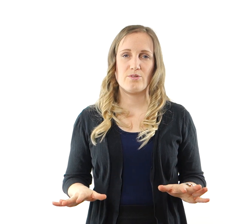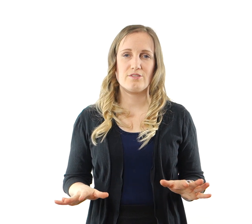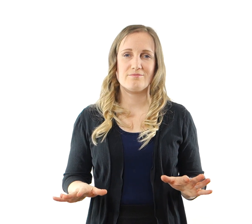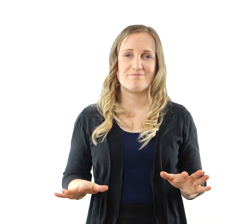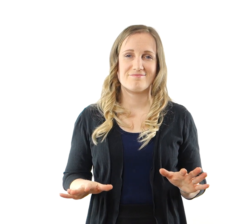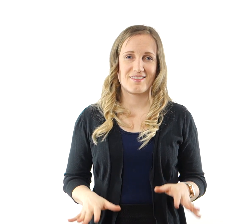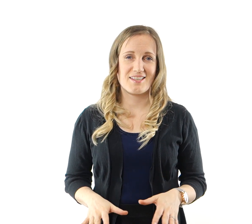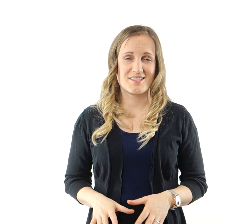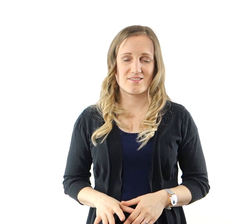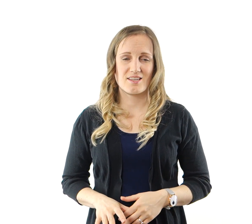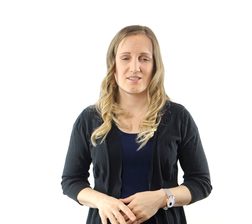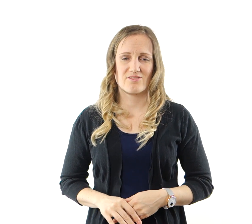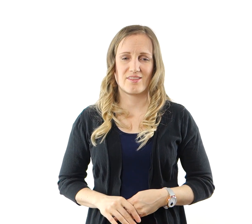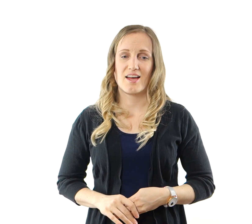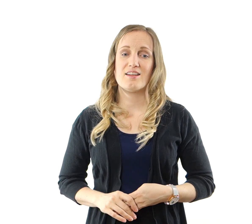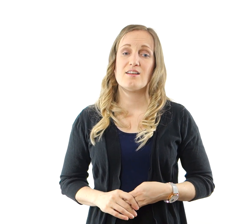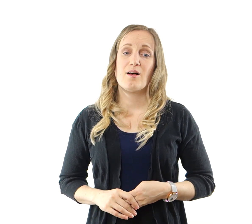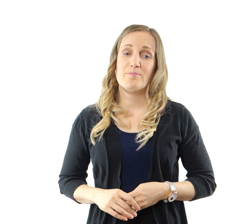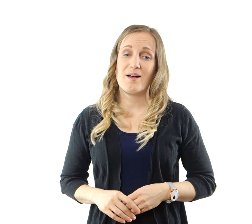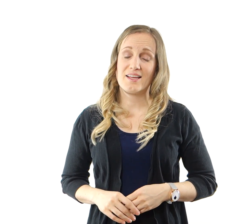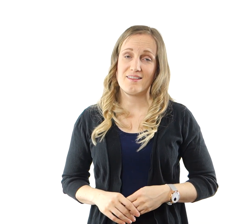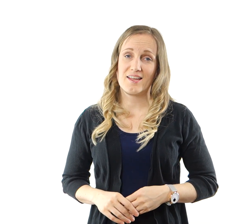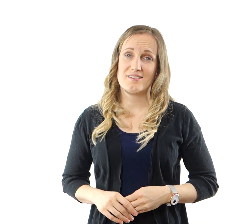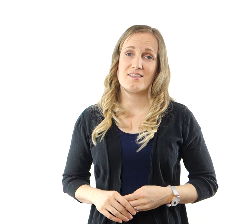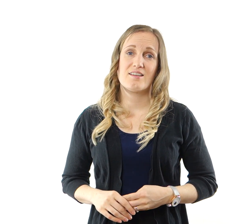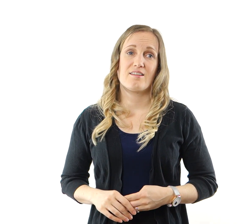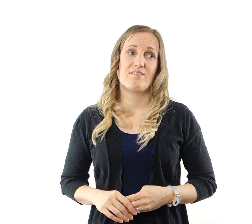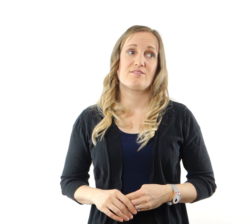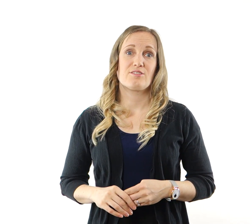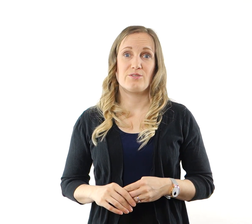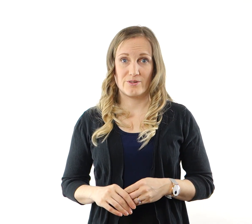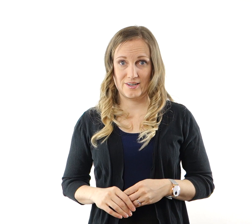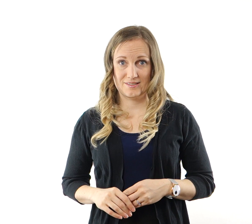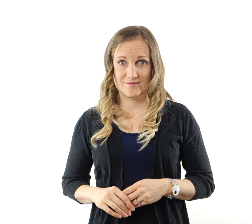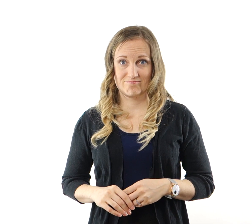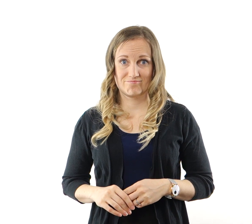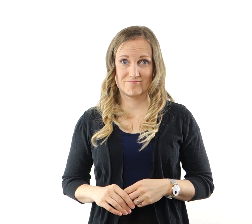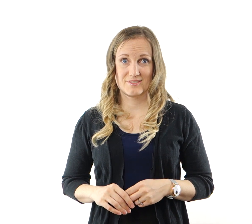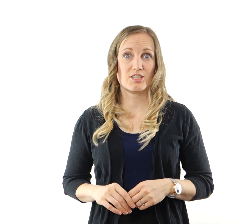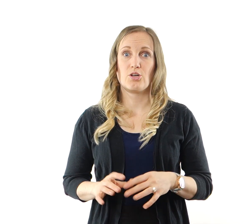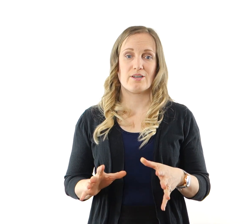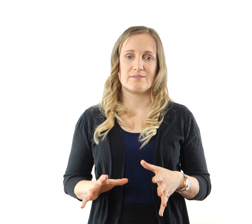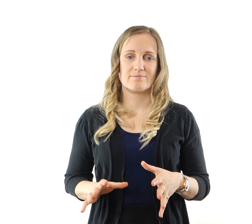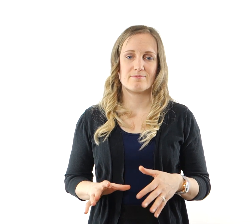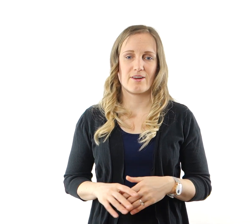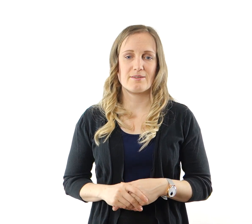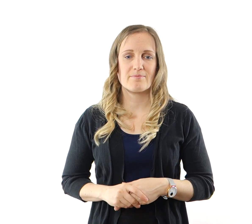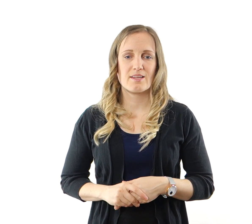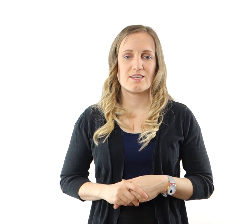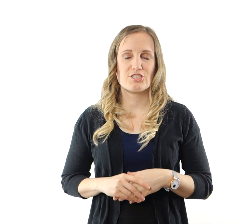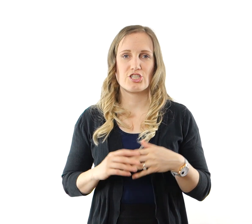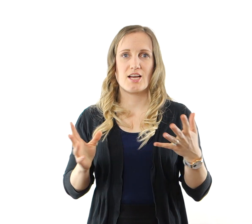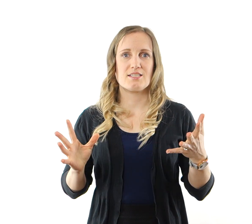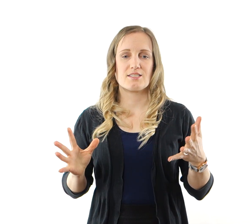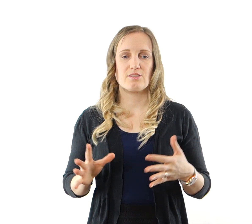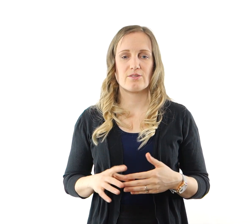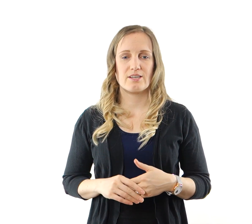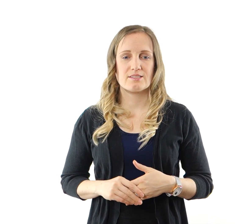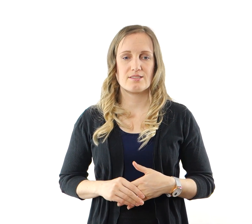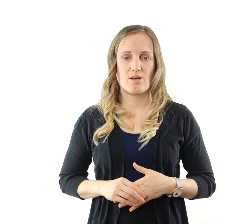simple ASL signs for that. My light is glorious. It's glory, right? Shines in glory.